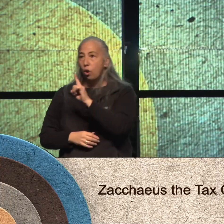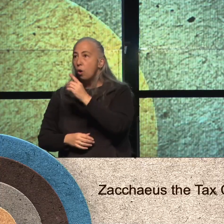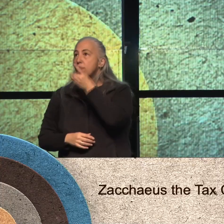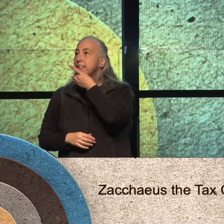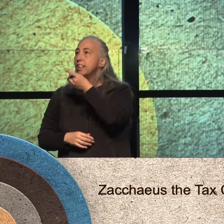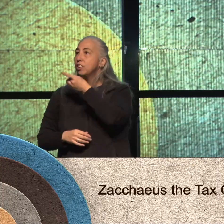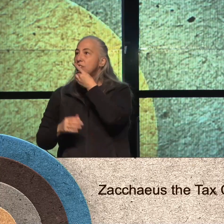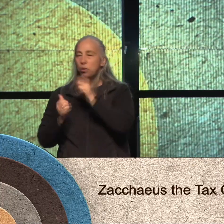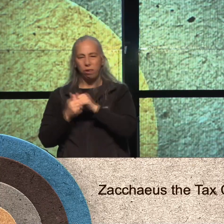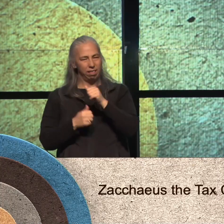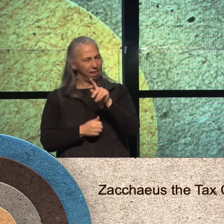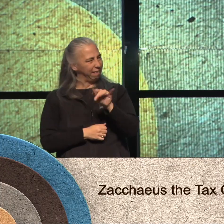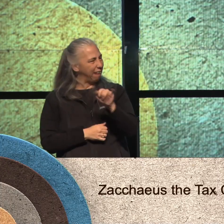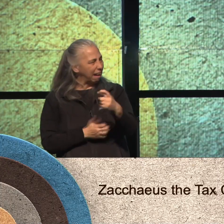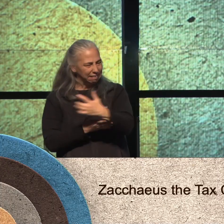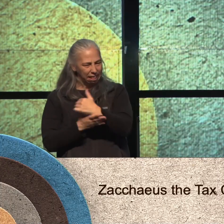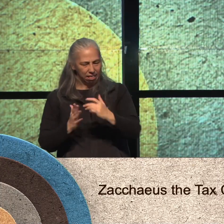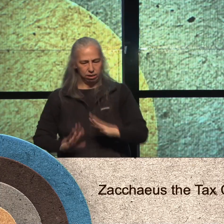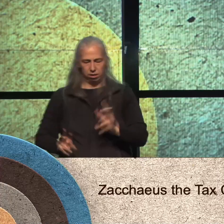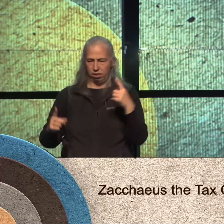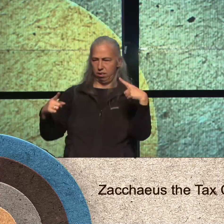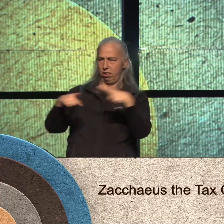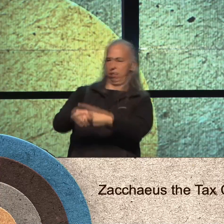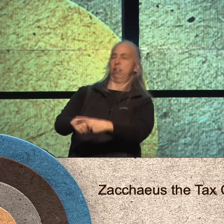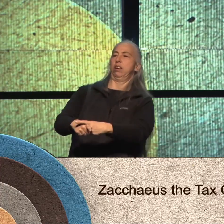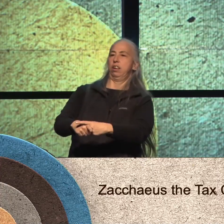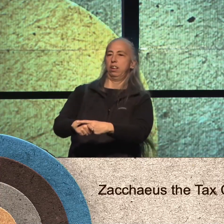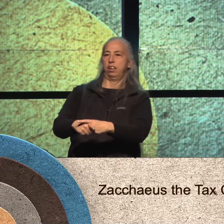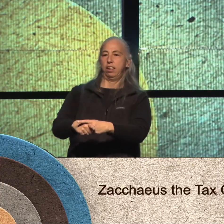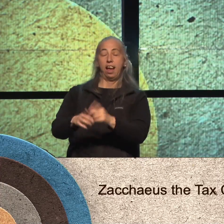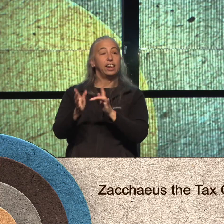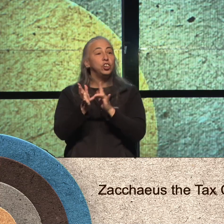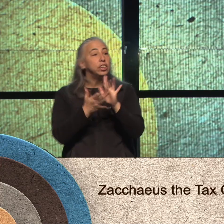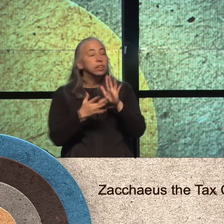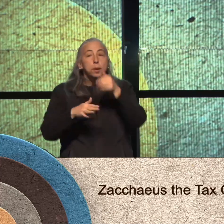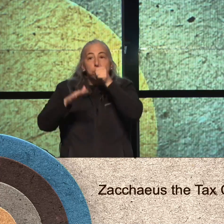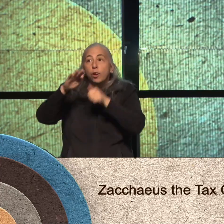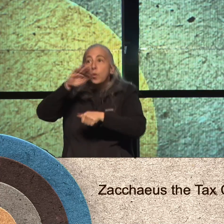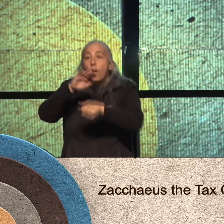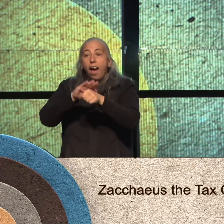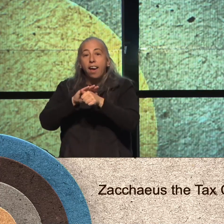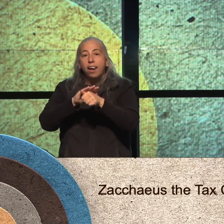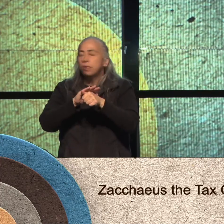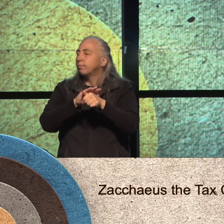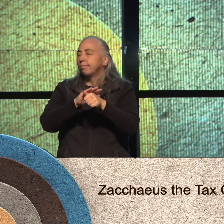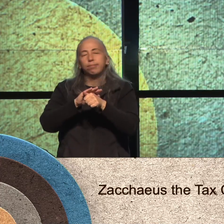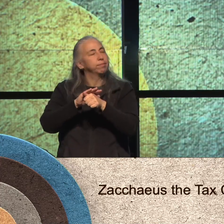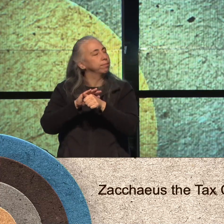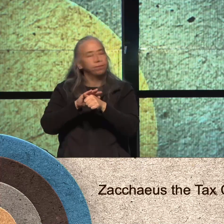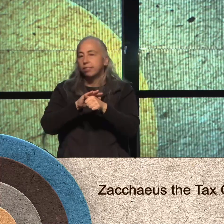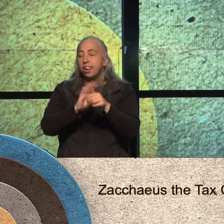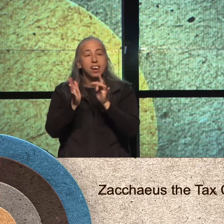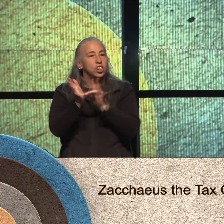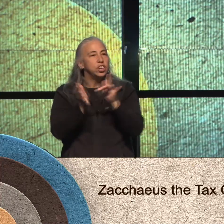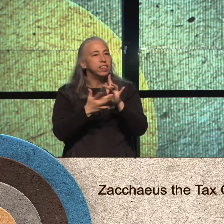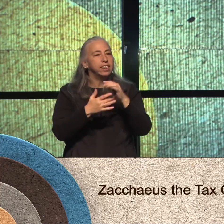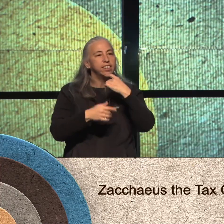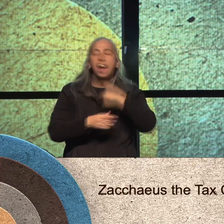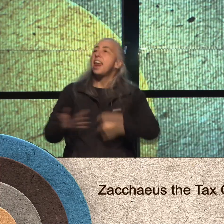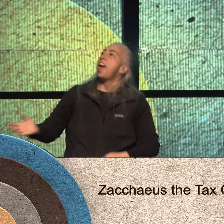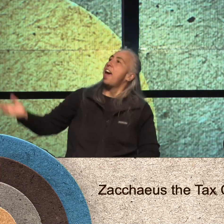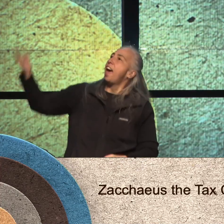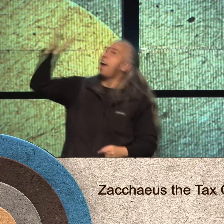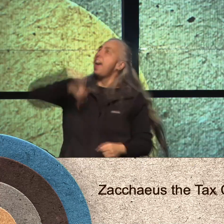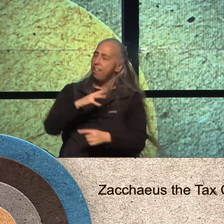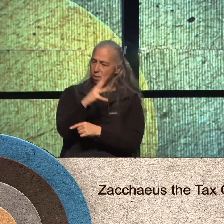with a tax collector. And Jesus didn't do it quietly. He shouted it out. Zacchaeus, get down from